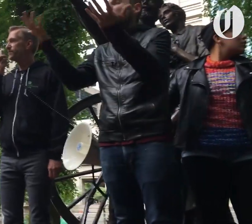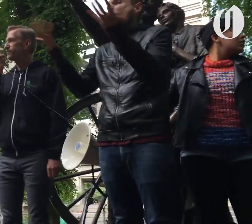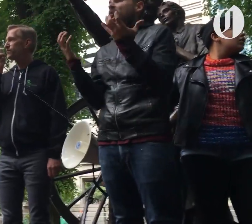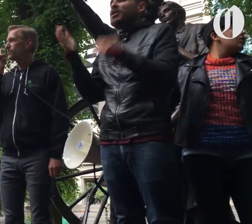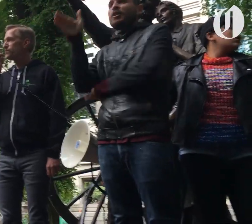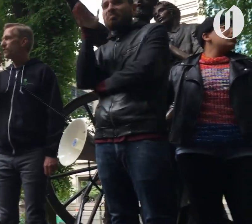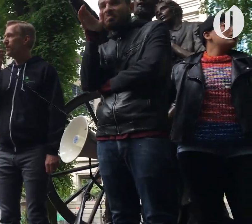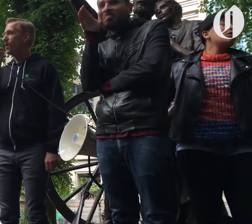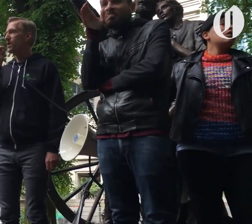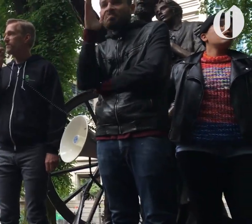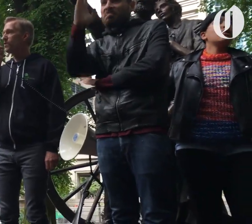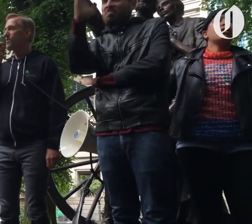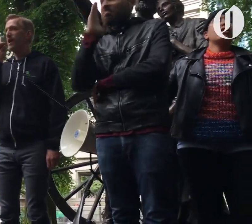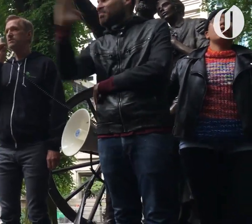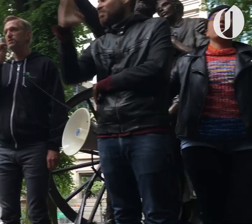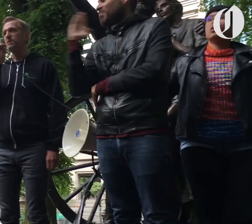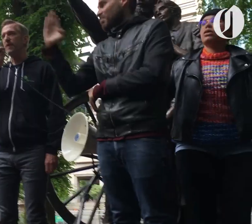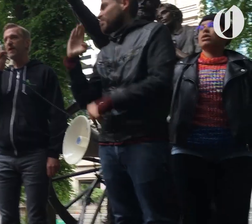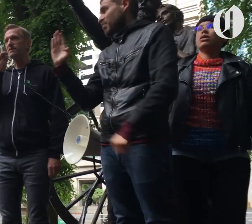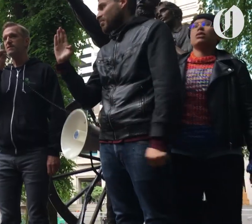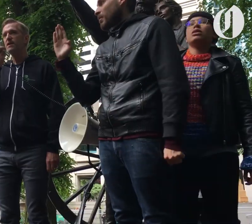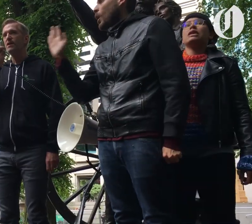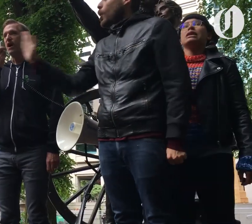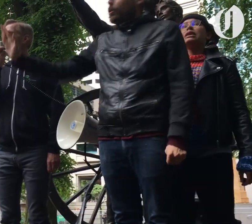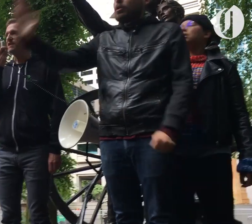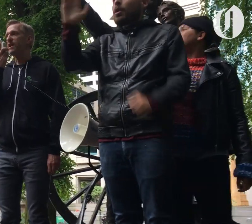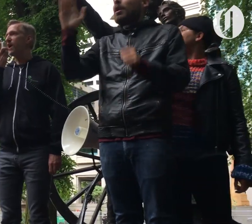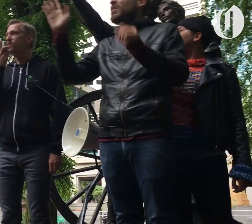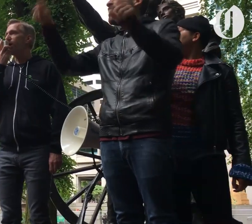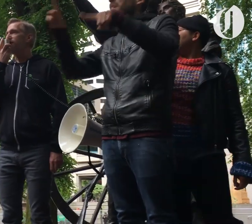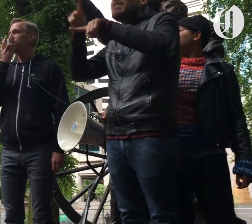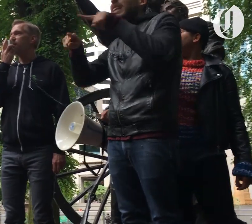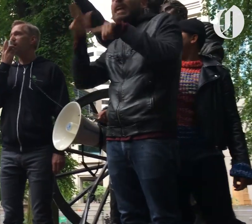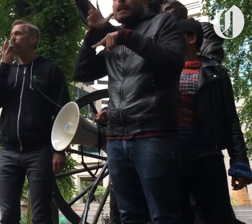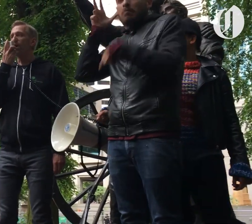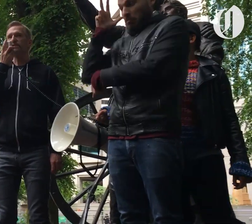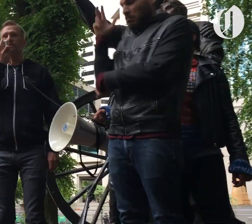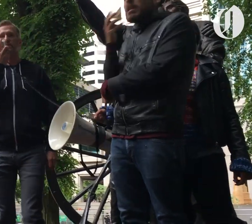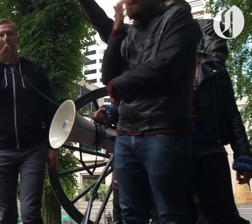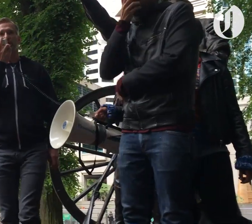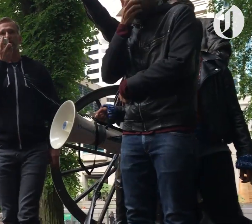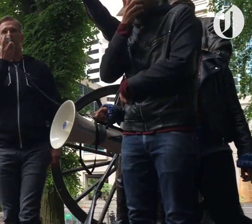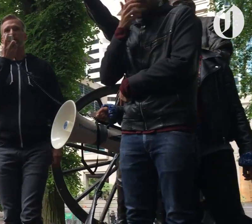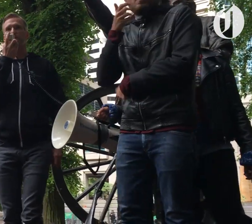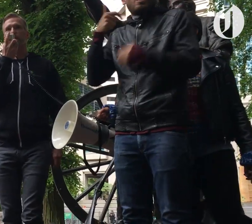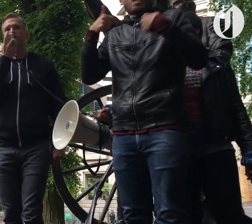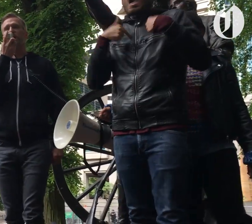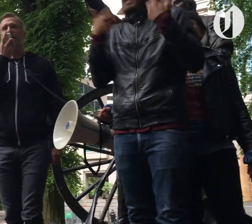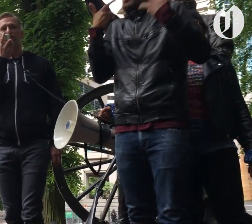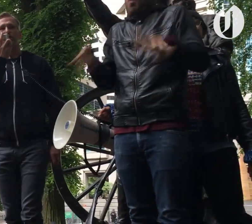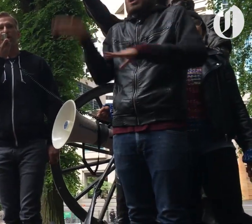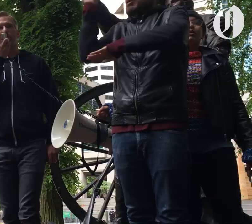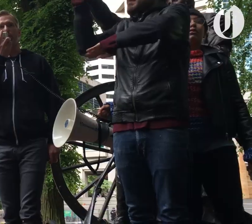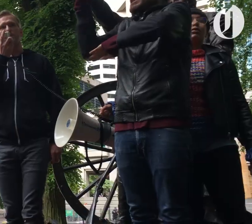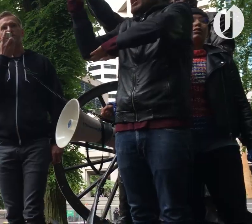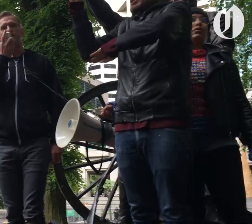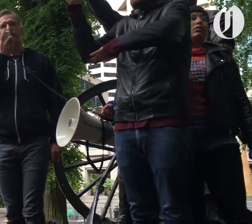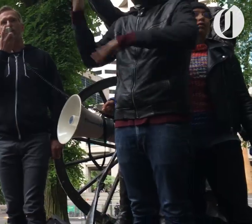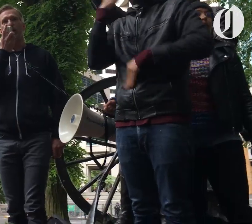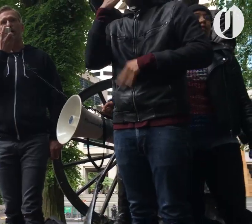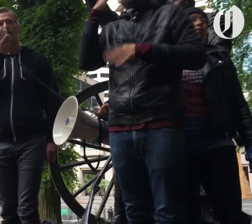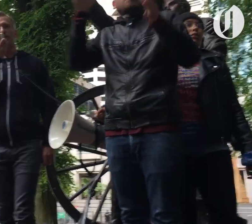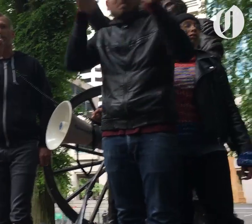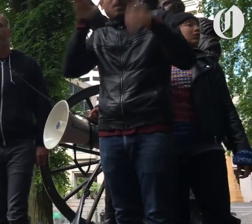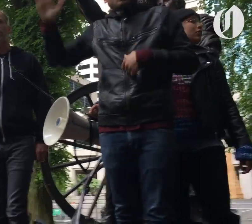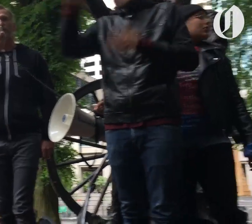directly from all of you about your demands. I do not want to give a speech because I do not want to